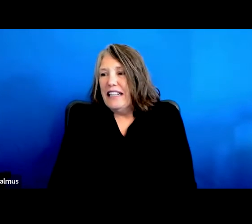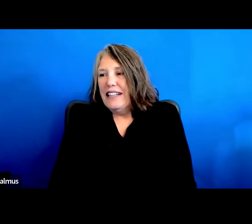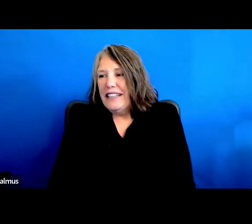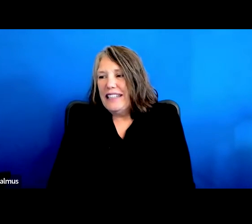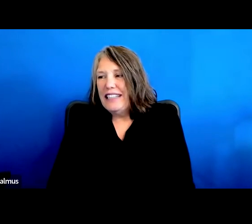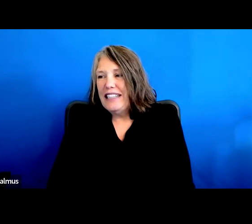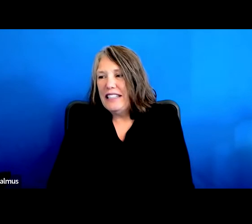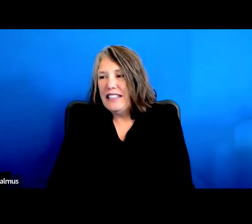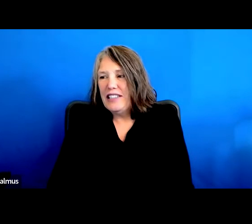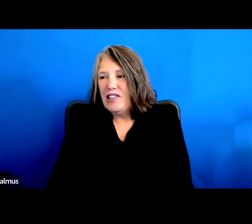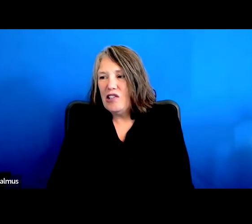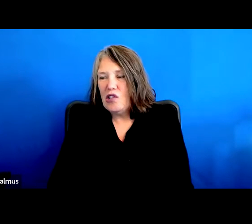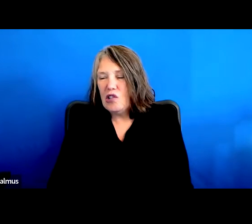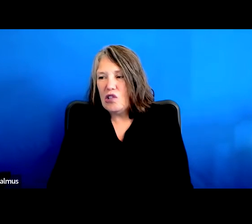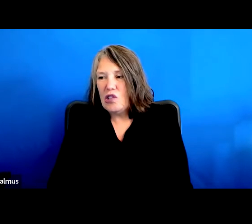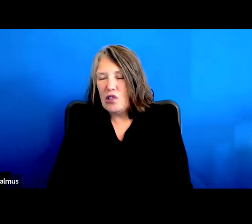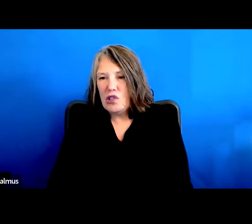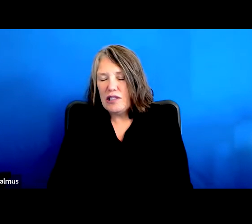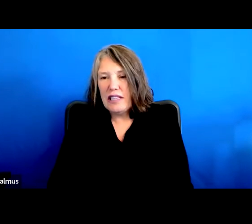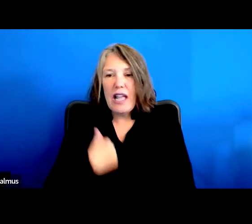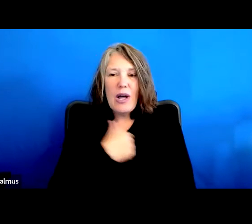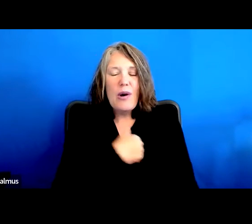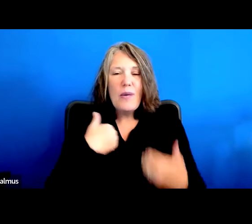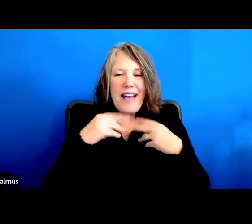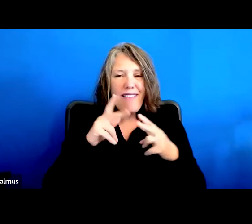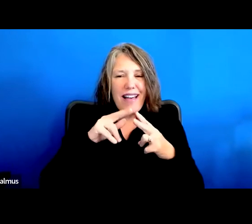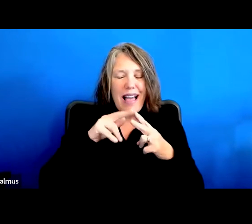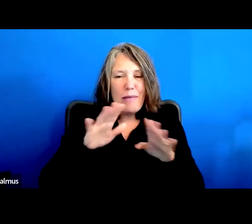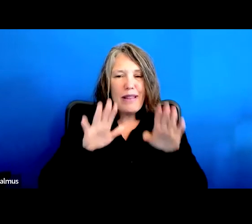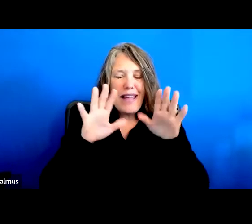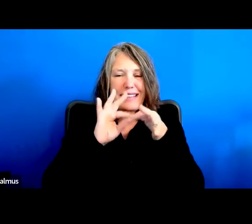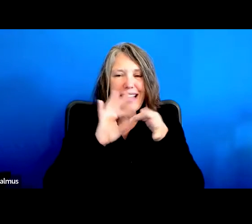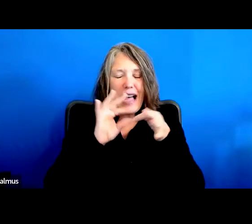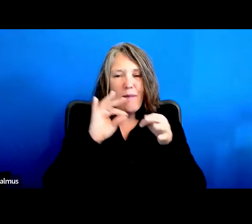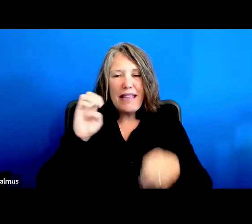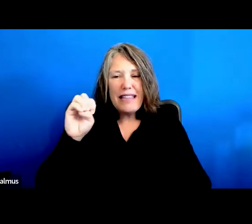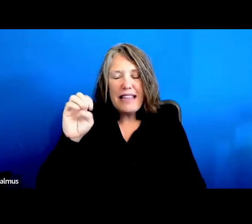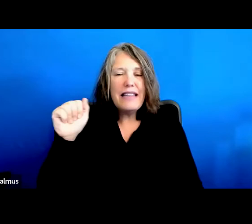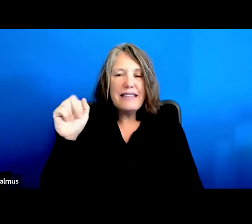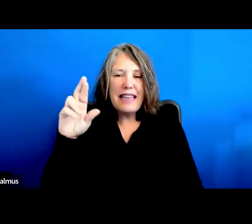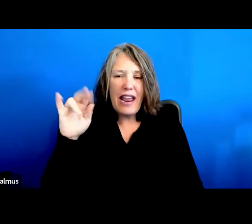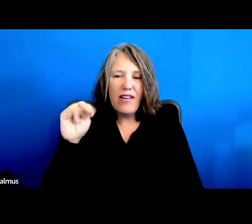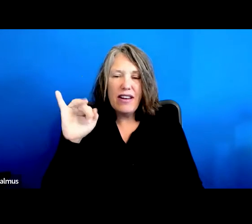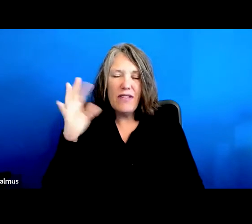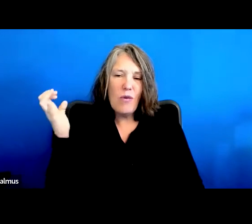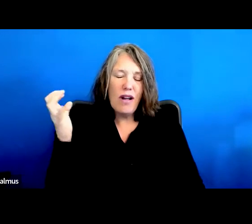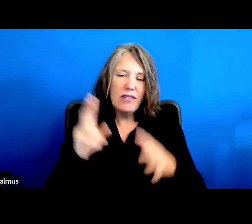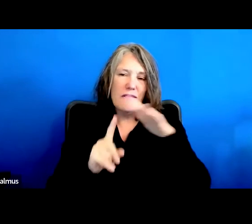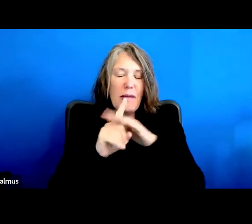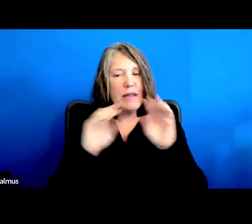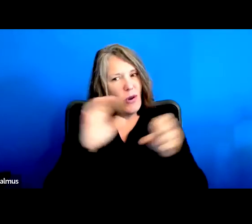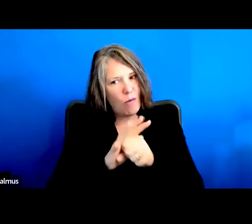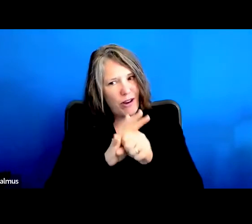Yeah, this is great. We've got a couple other excellent comments. And Aaron, if you want to jump in, please do. No